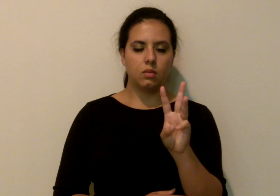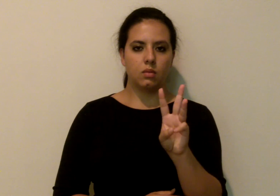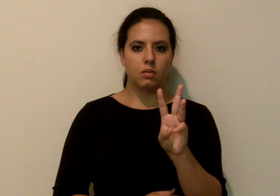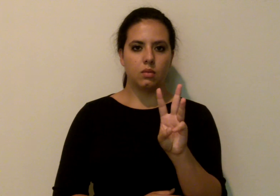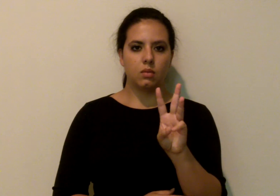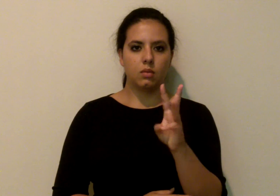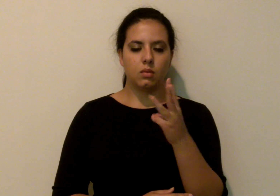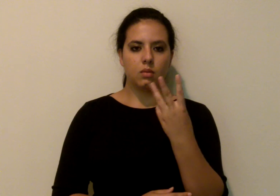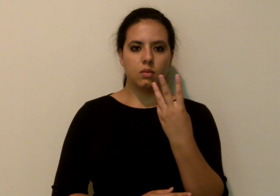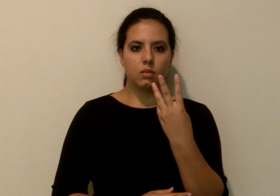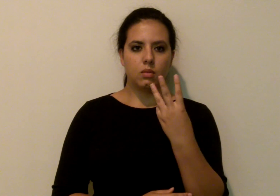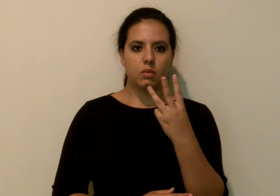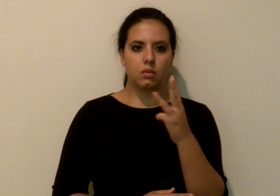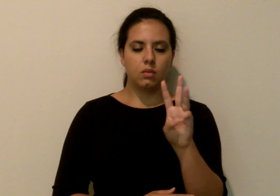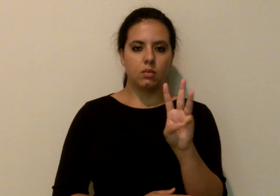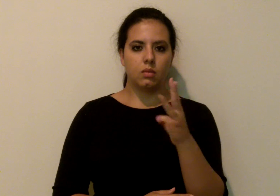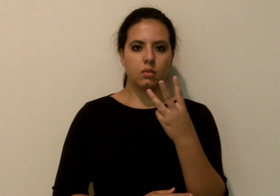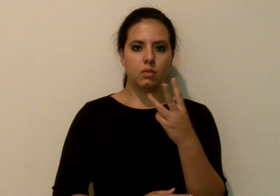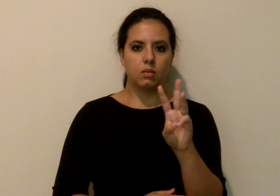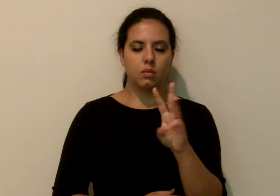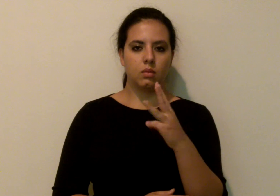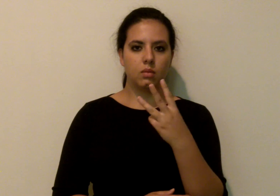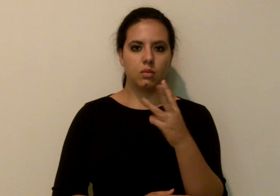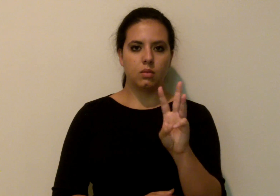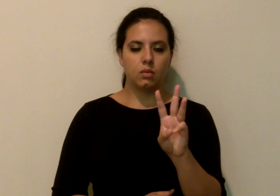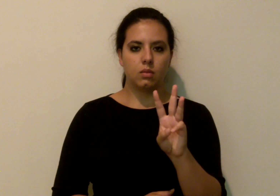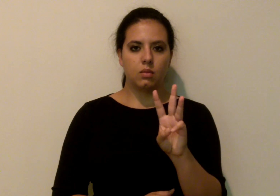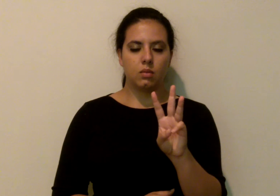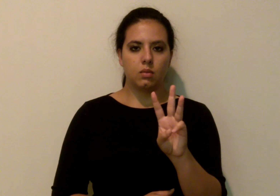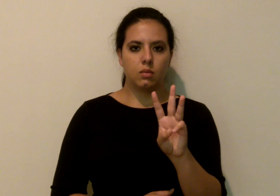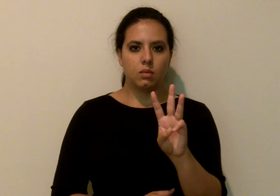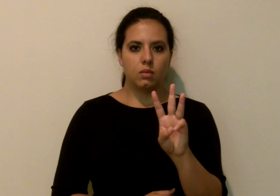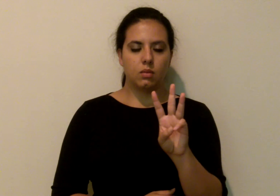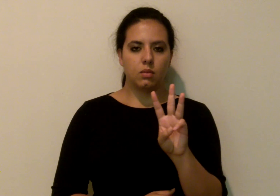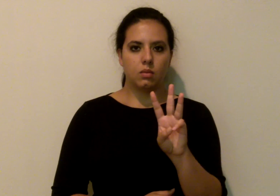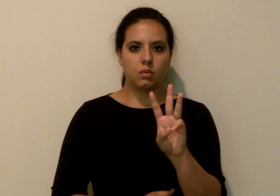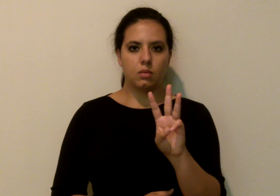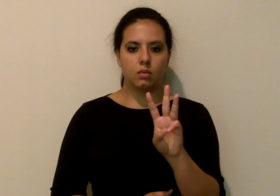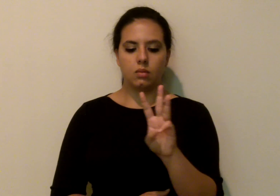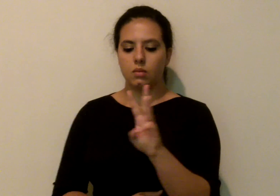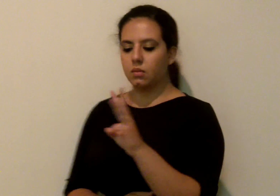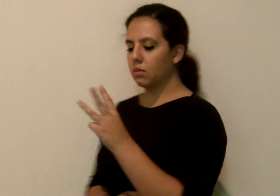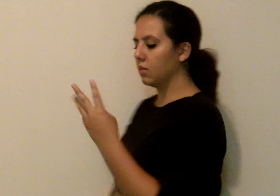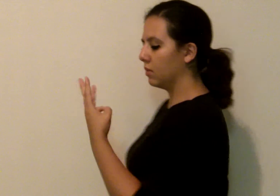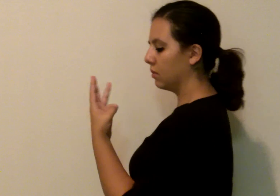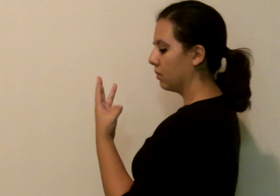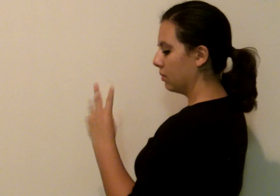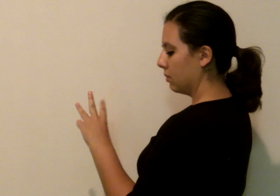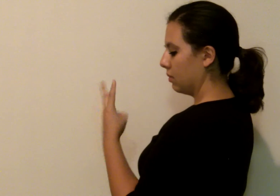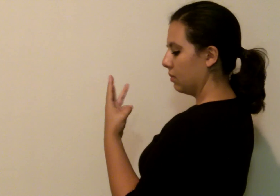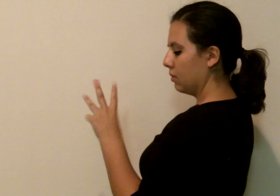It's a 6 and it flips in and out. 16. We'll do it from the side so you can see it.